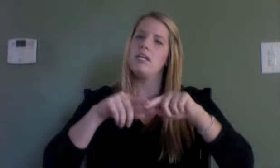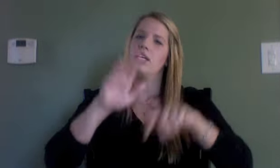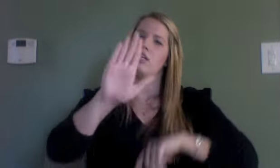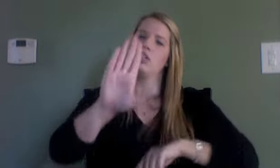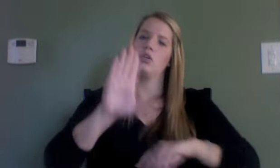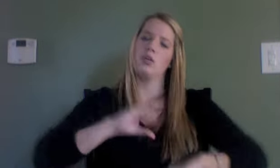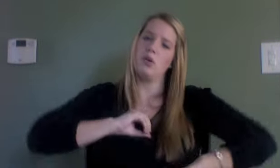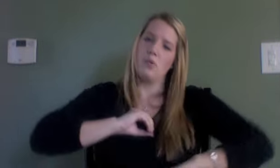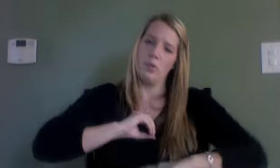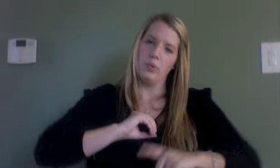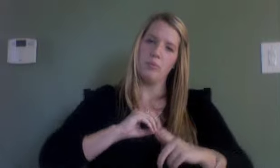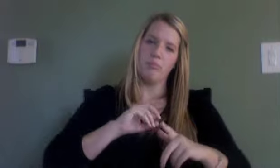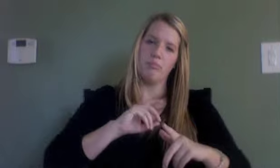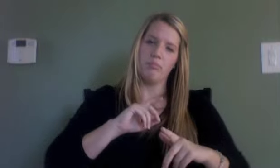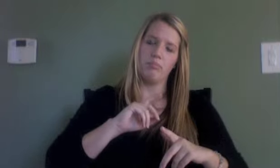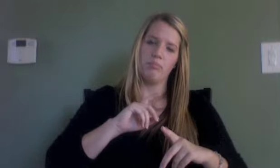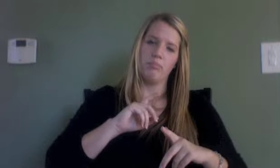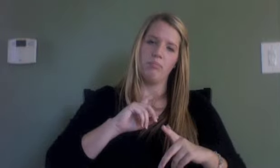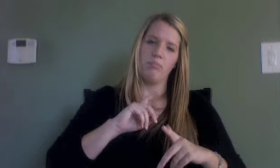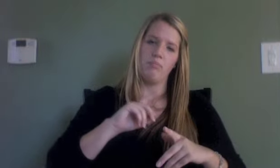a good skill to have.